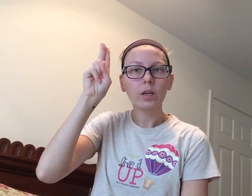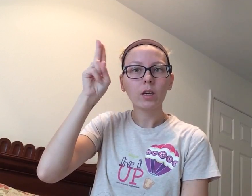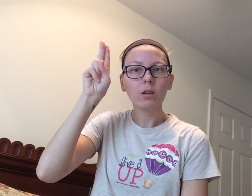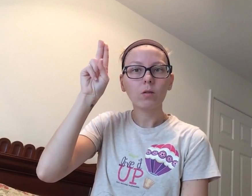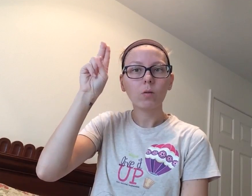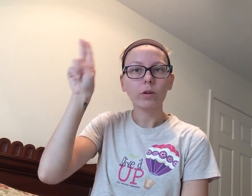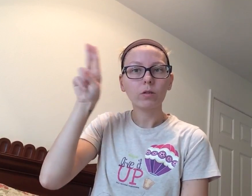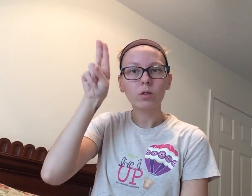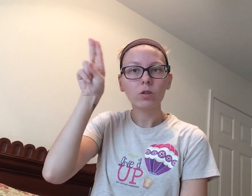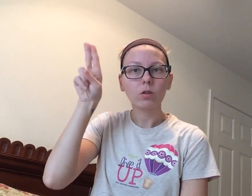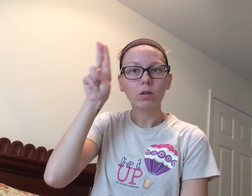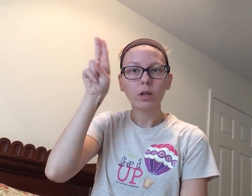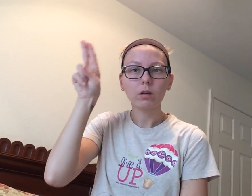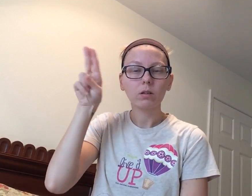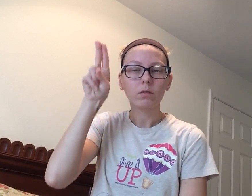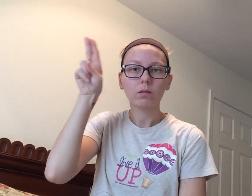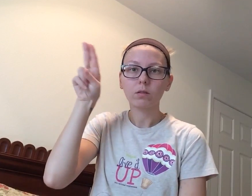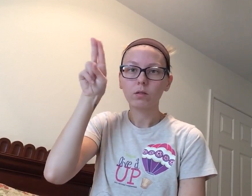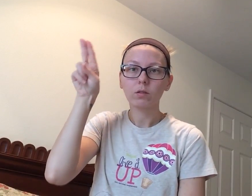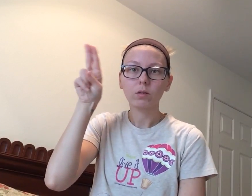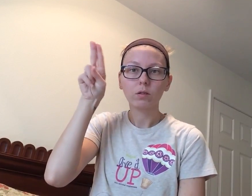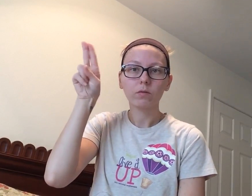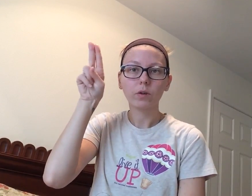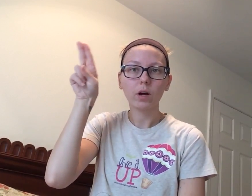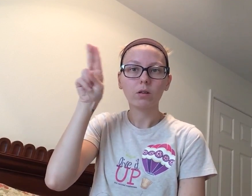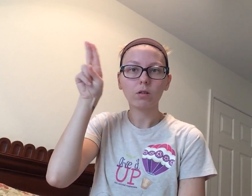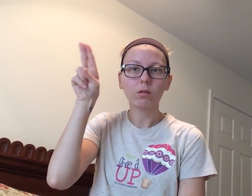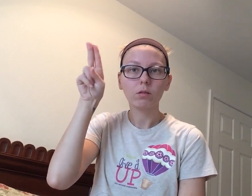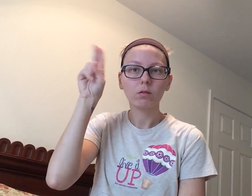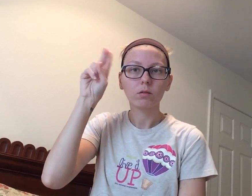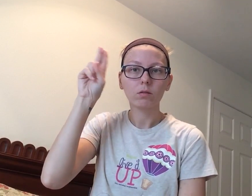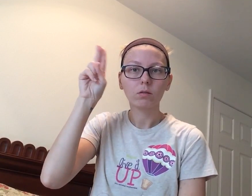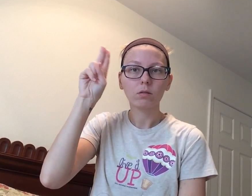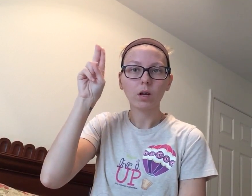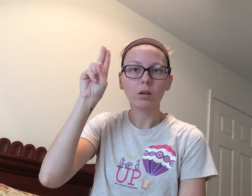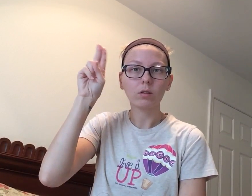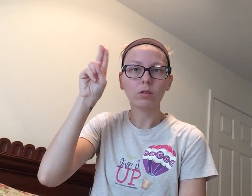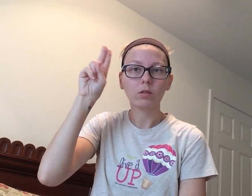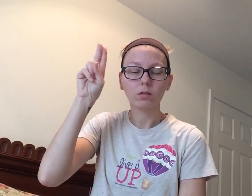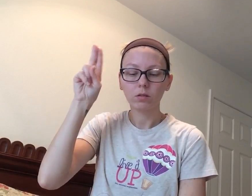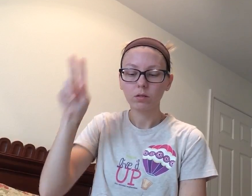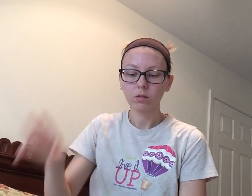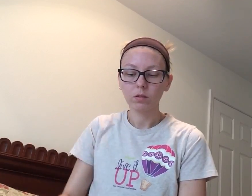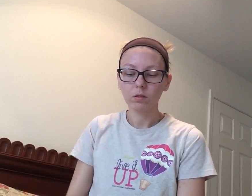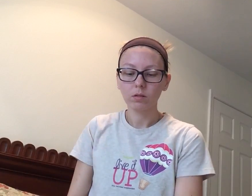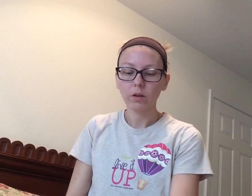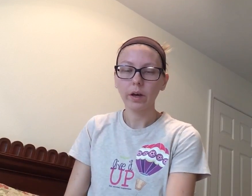it or you can circle it for uncle. Uncle. Okay.